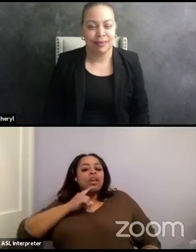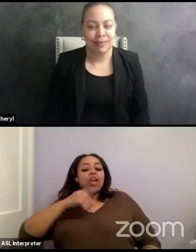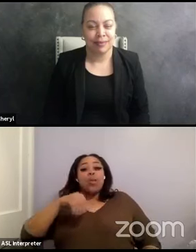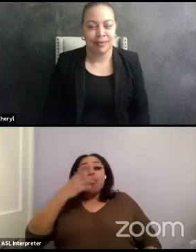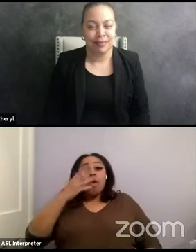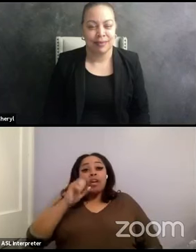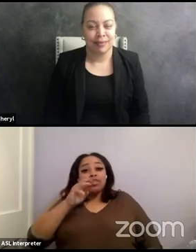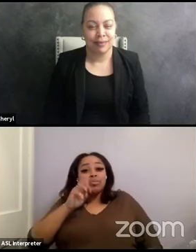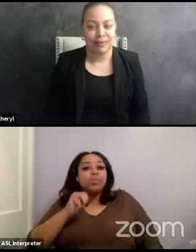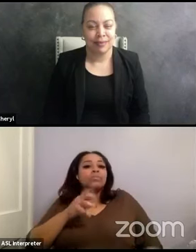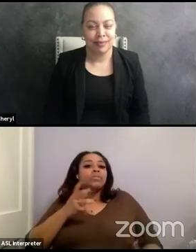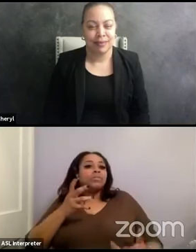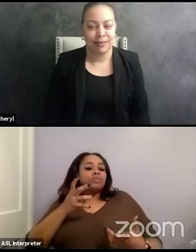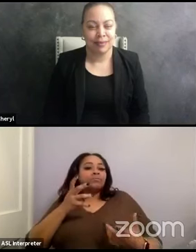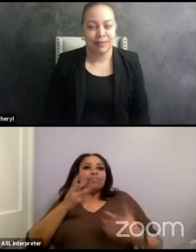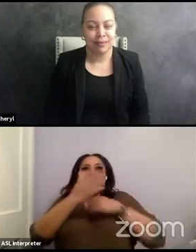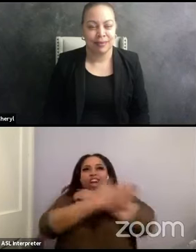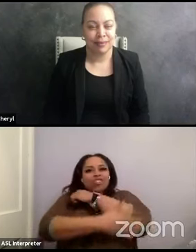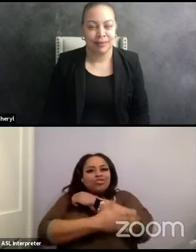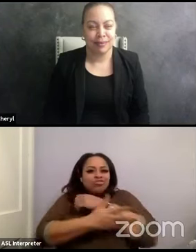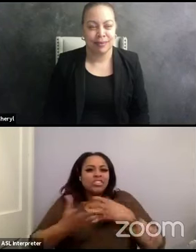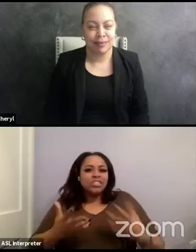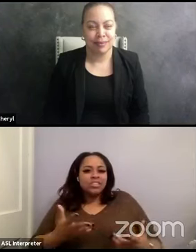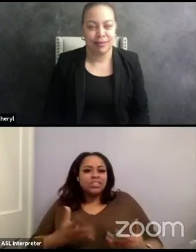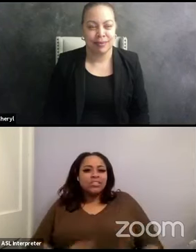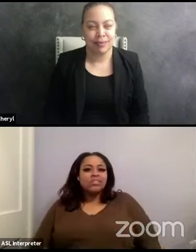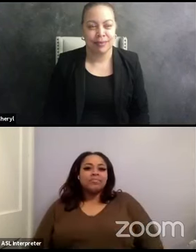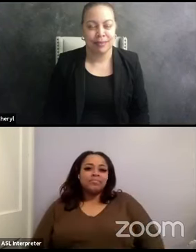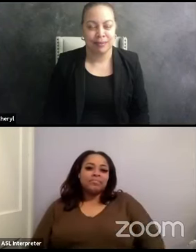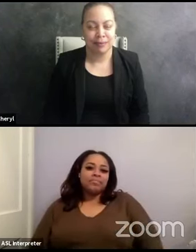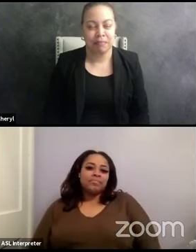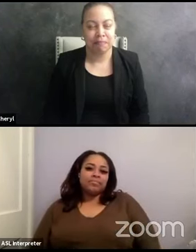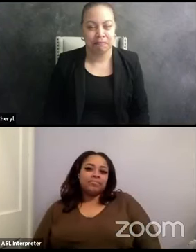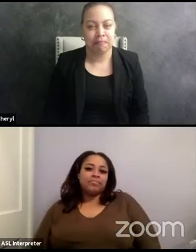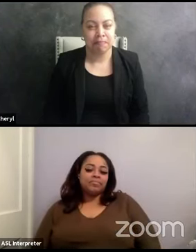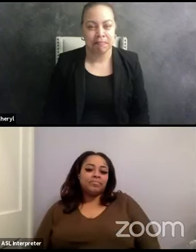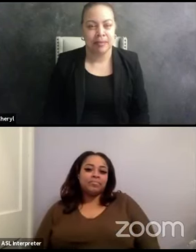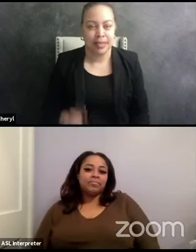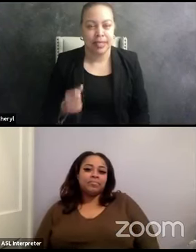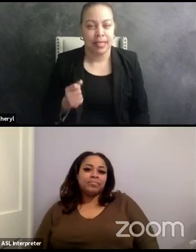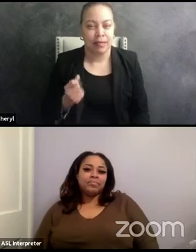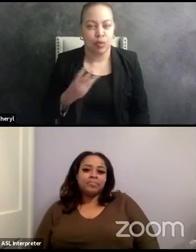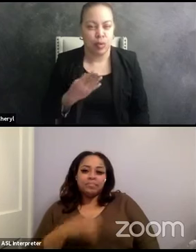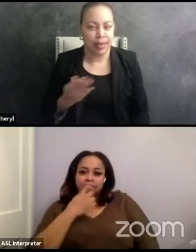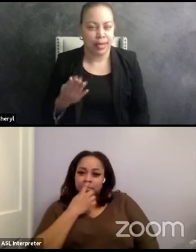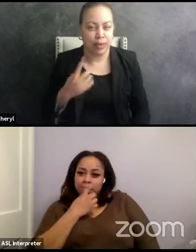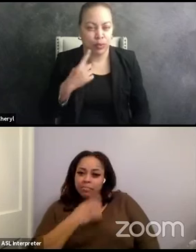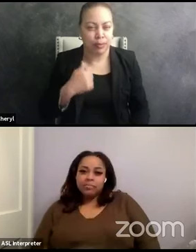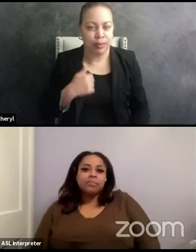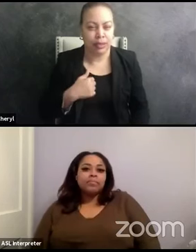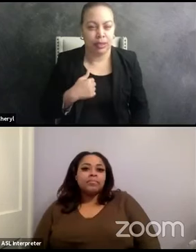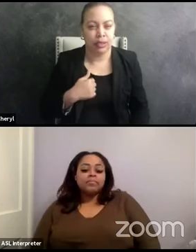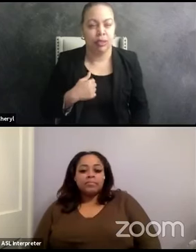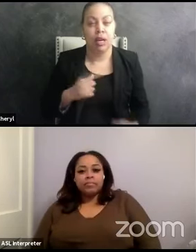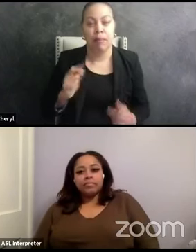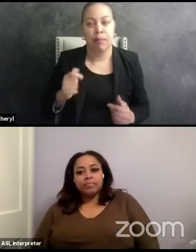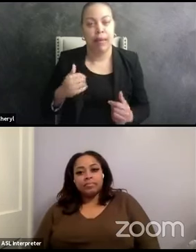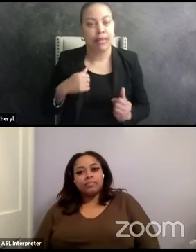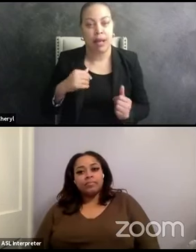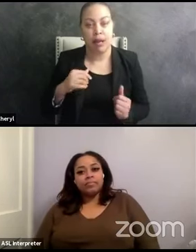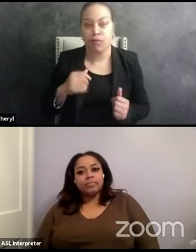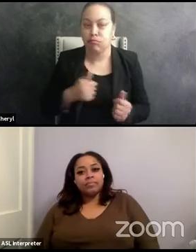supremacy lauded country. A couple of things that I would say that work for me. One, you have to have a very pro Black house.